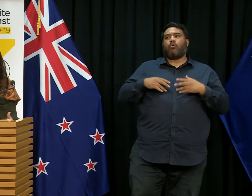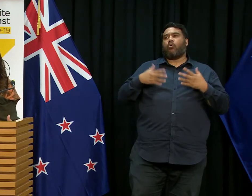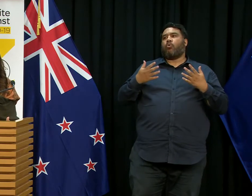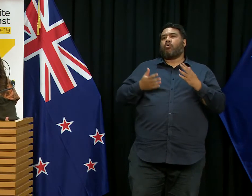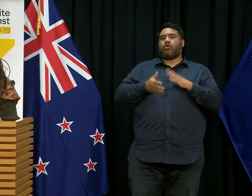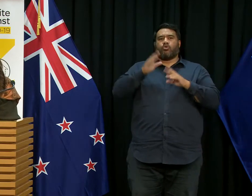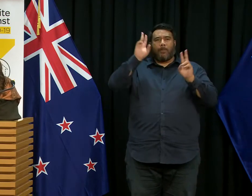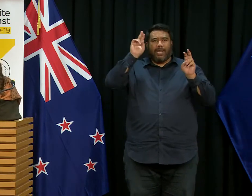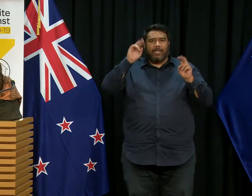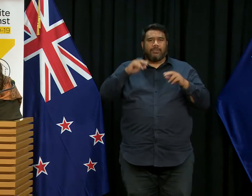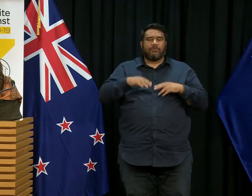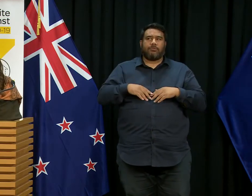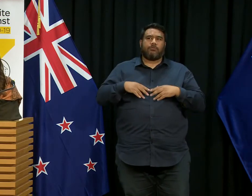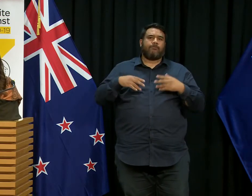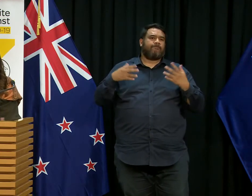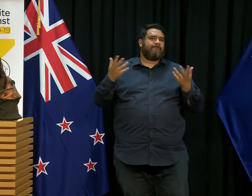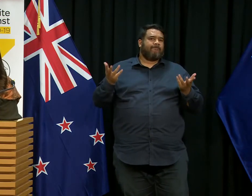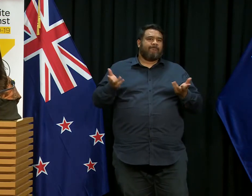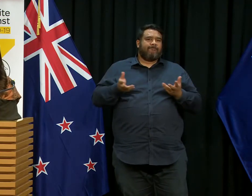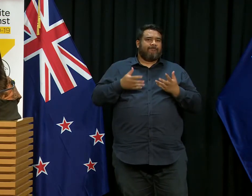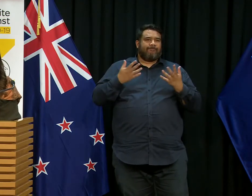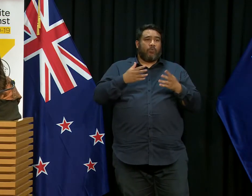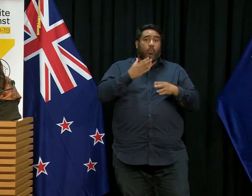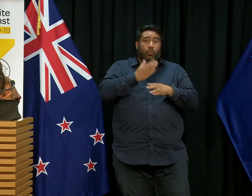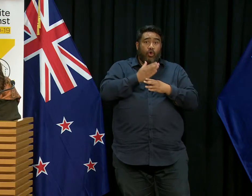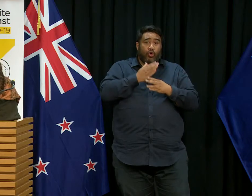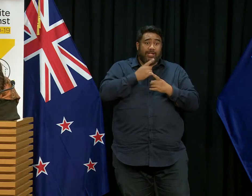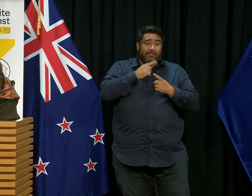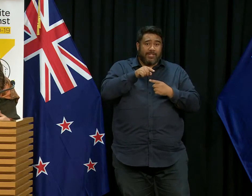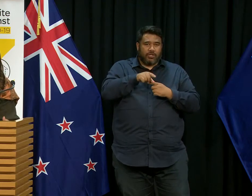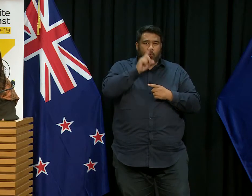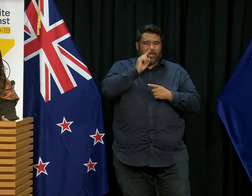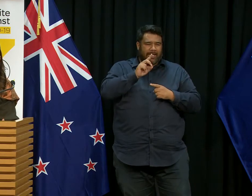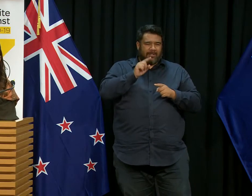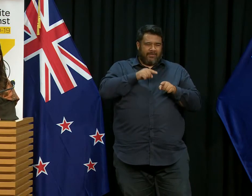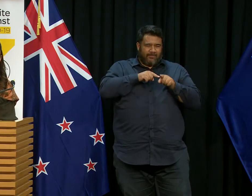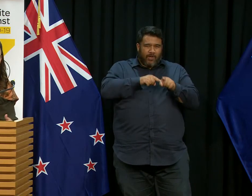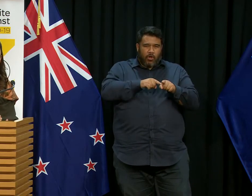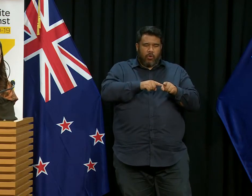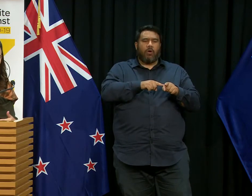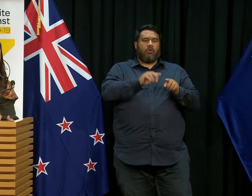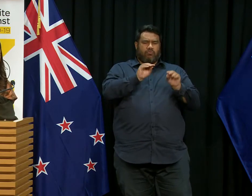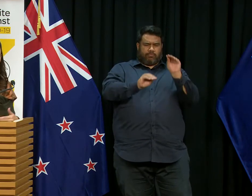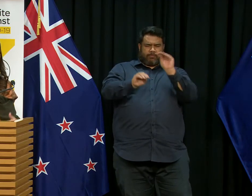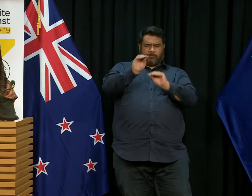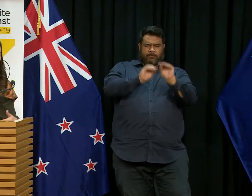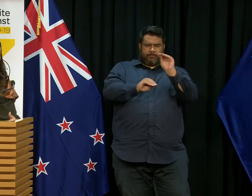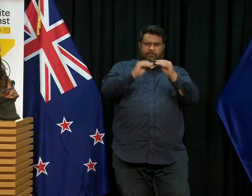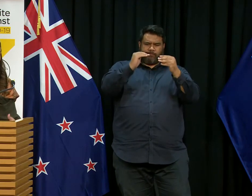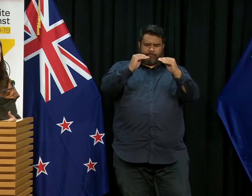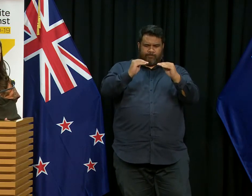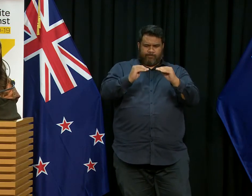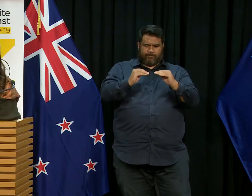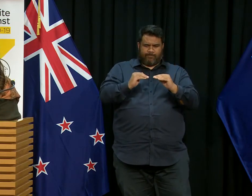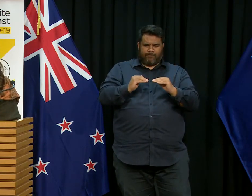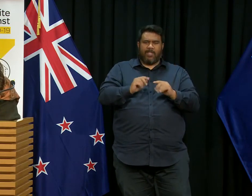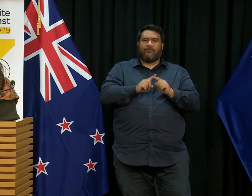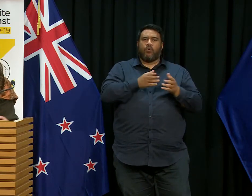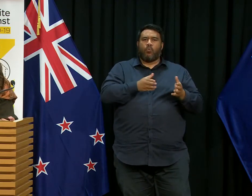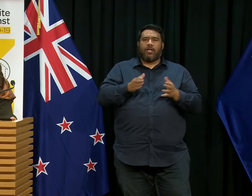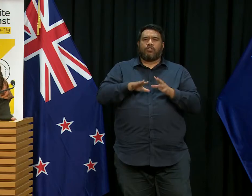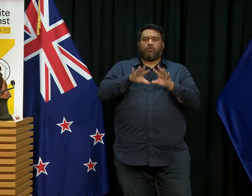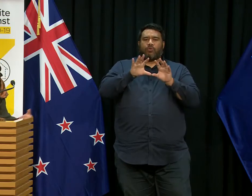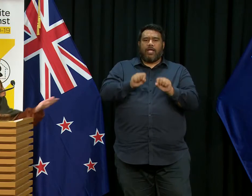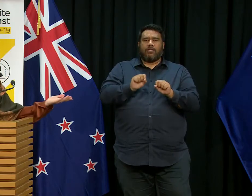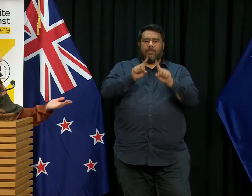see from those details. We can see from people's work records where they have been. So we have a range of prompts we can use that